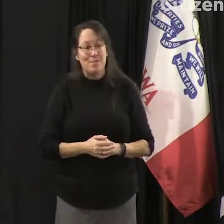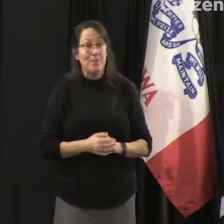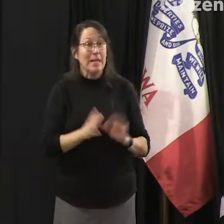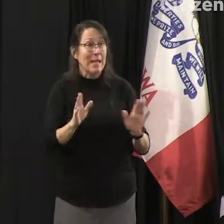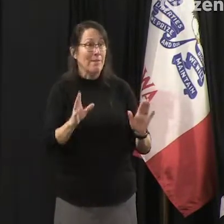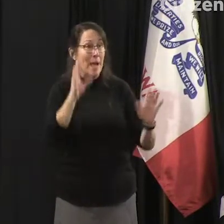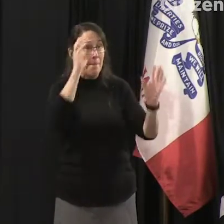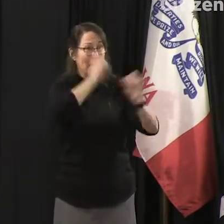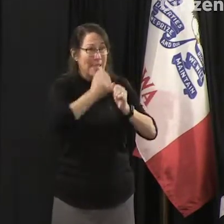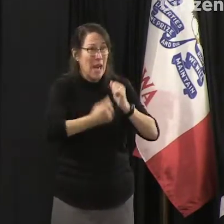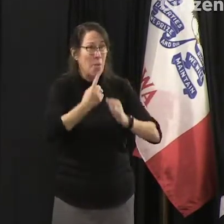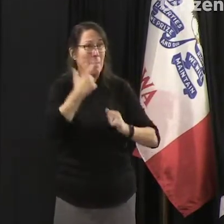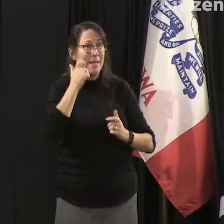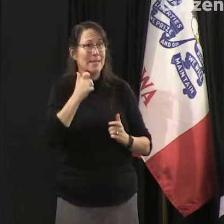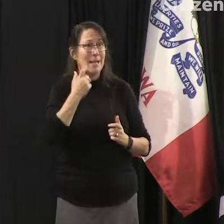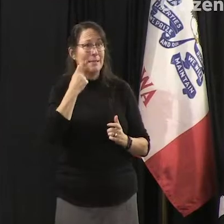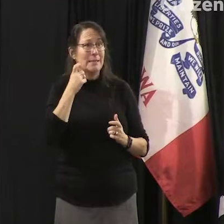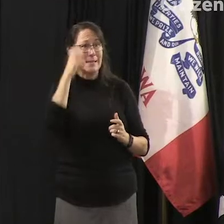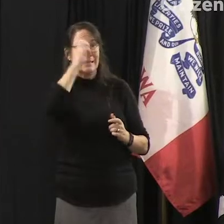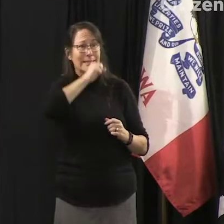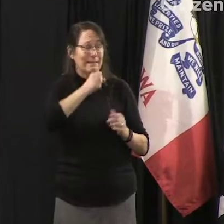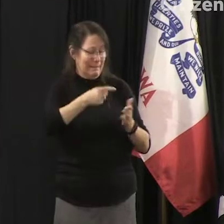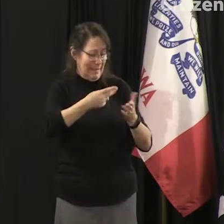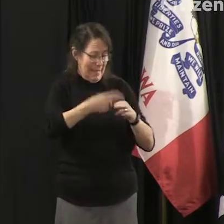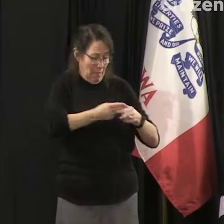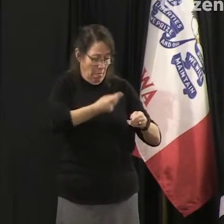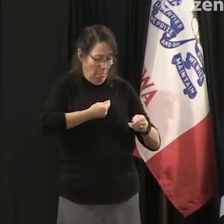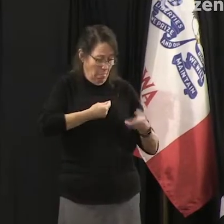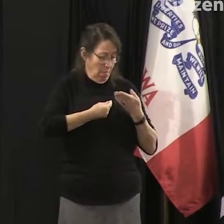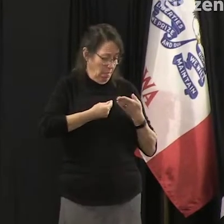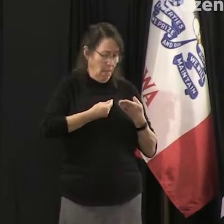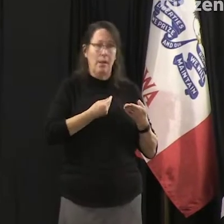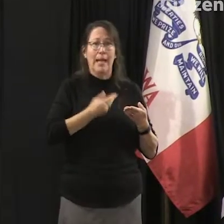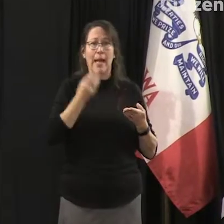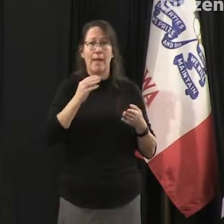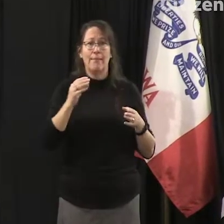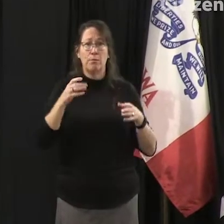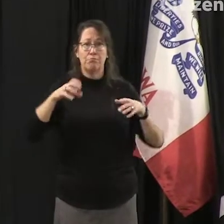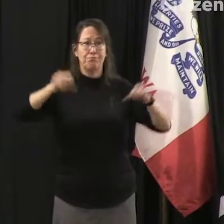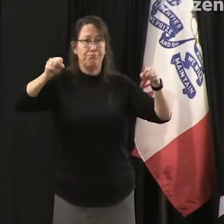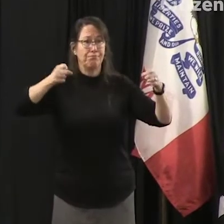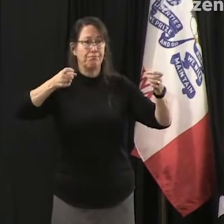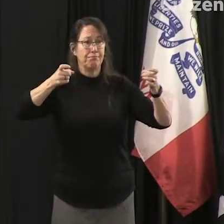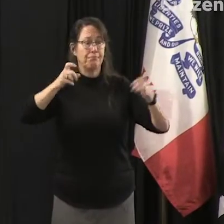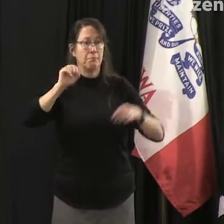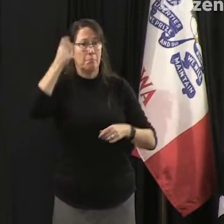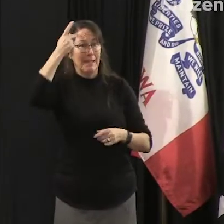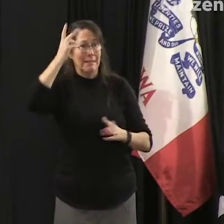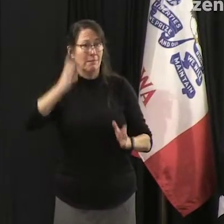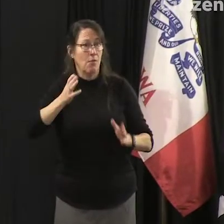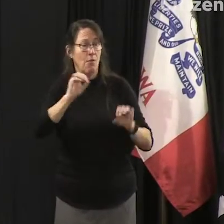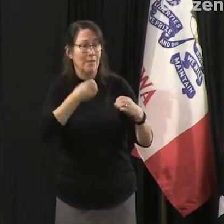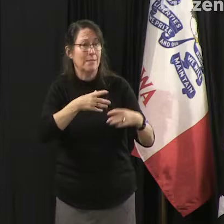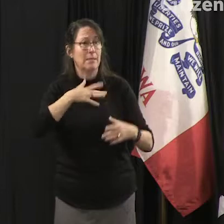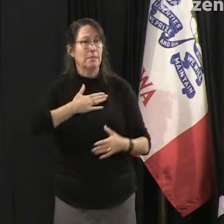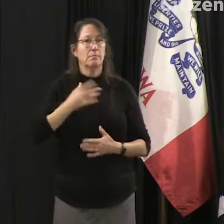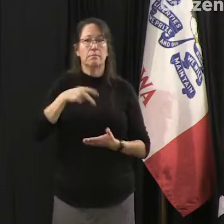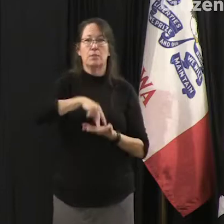Now, if I missed anybody, it's because I just didn't get your name. But so if you're an office holder, please stand and introduce yourself, or if